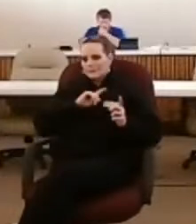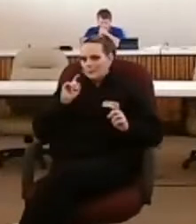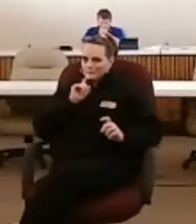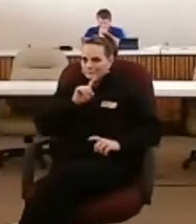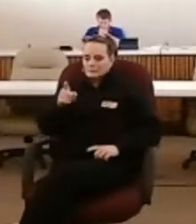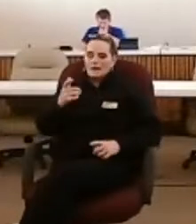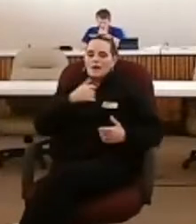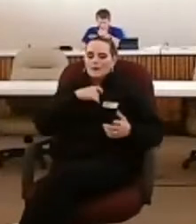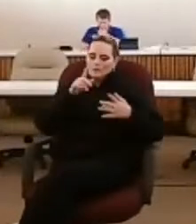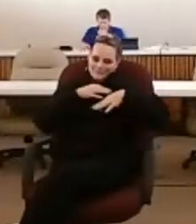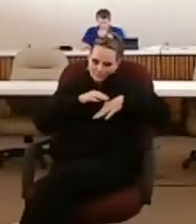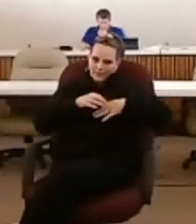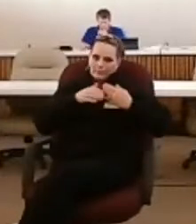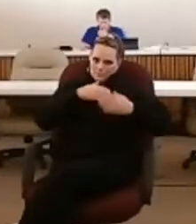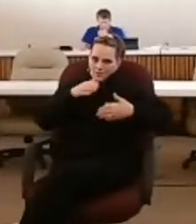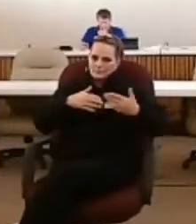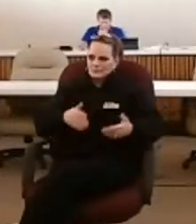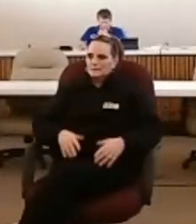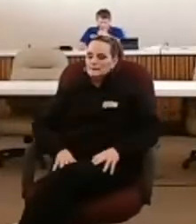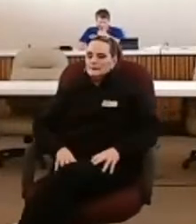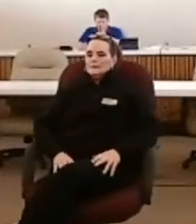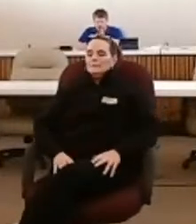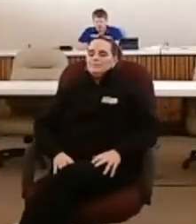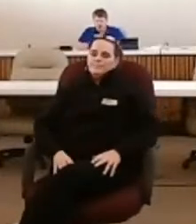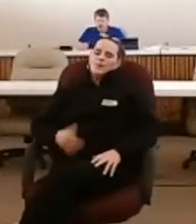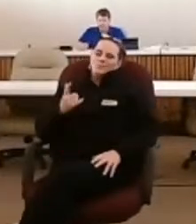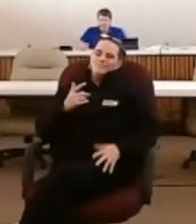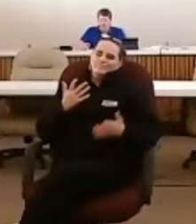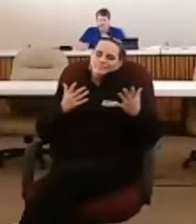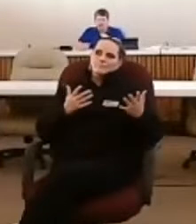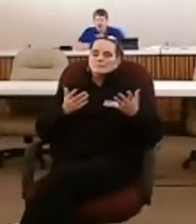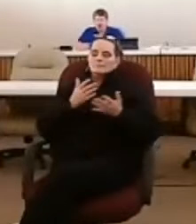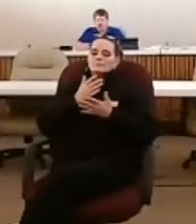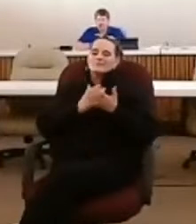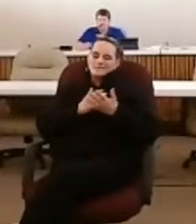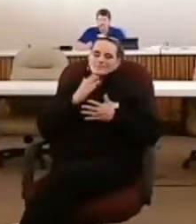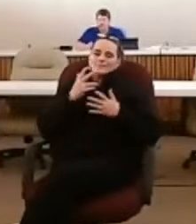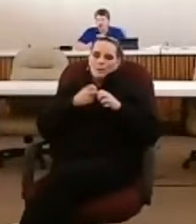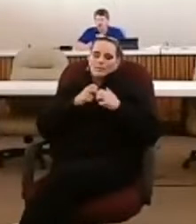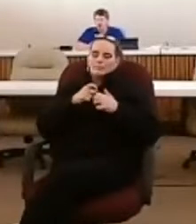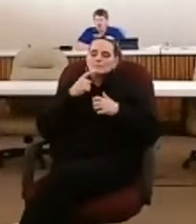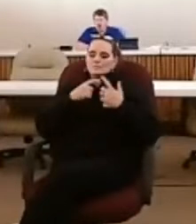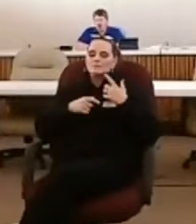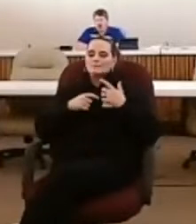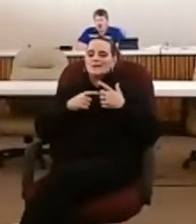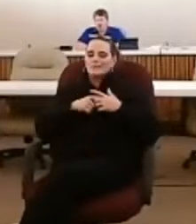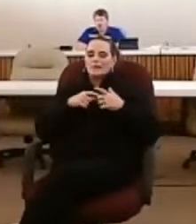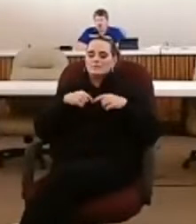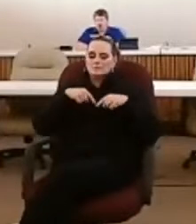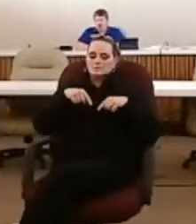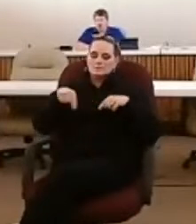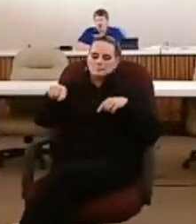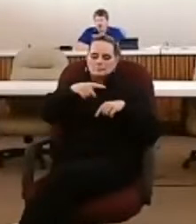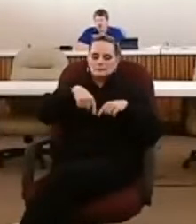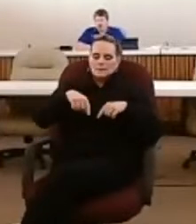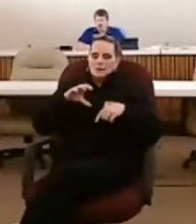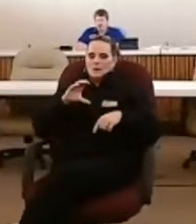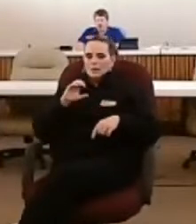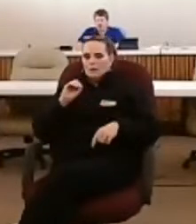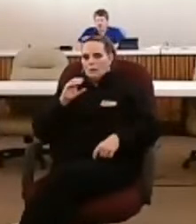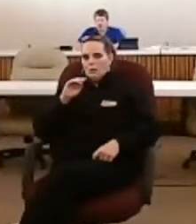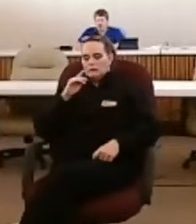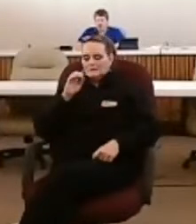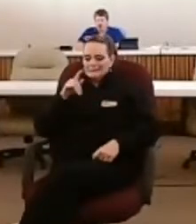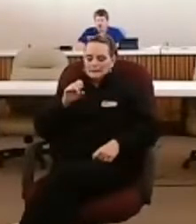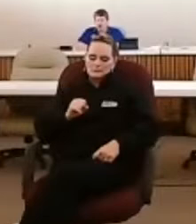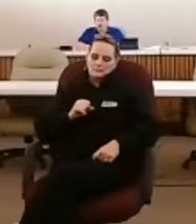looking at. So we've had some problems in some of the cul-de-sacs with driveways,